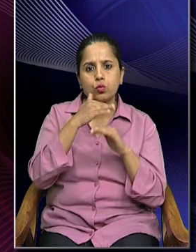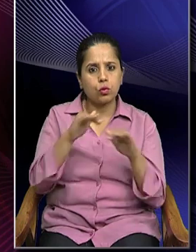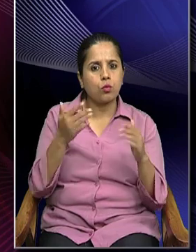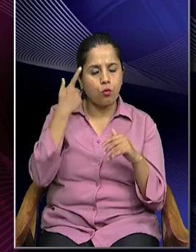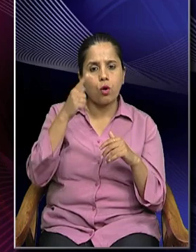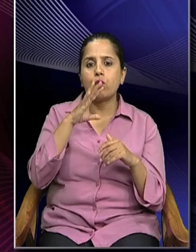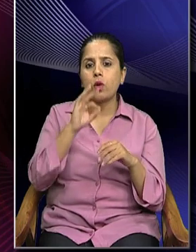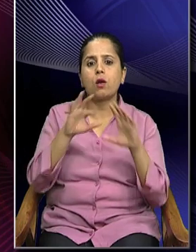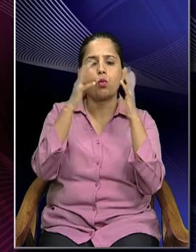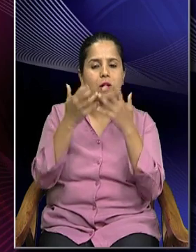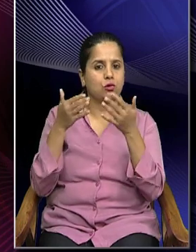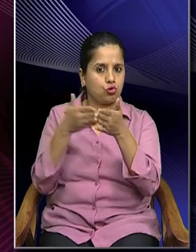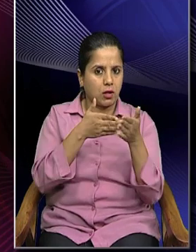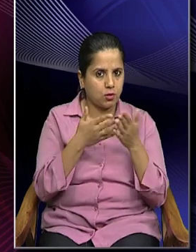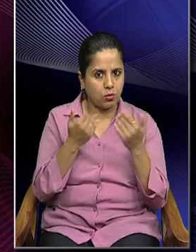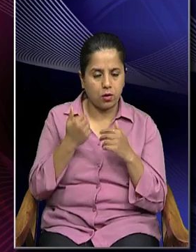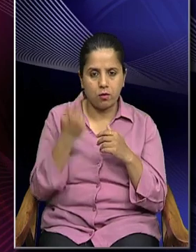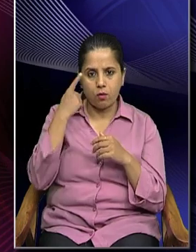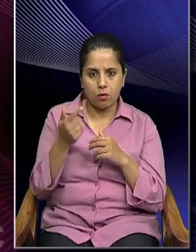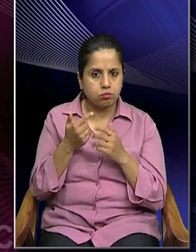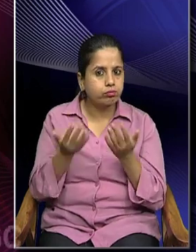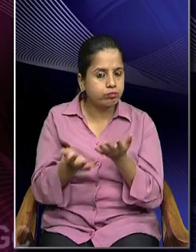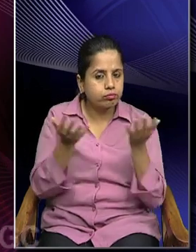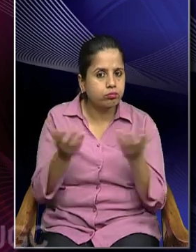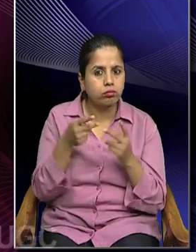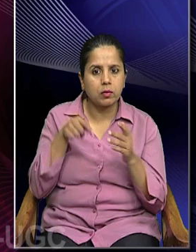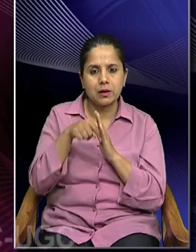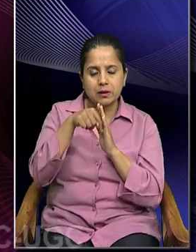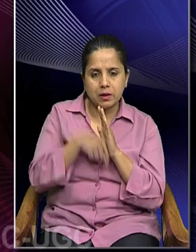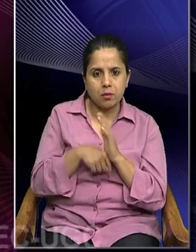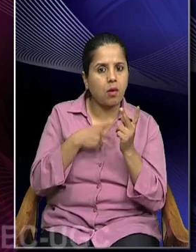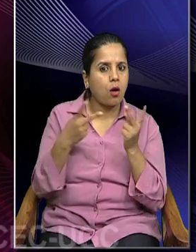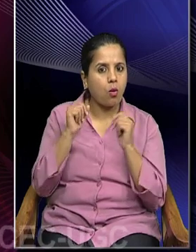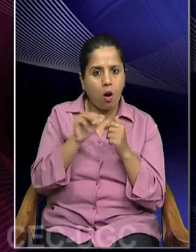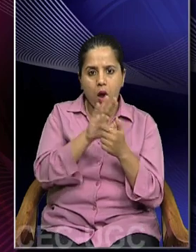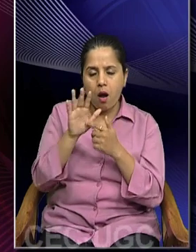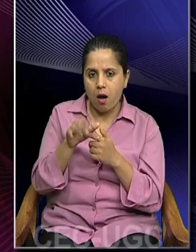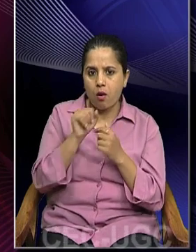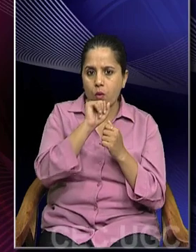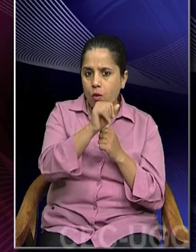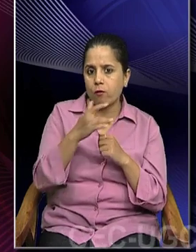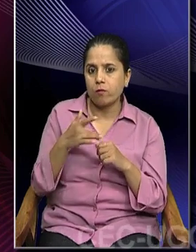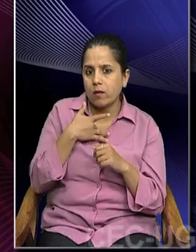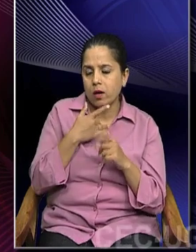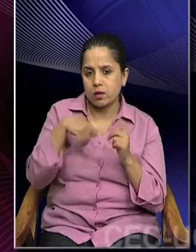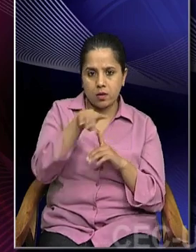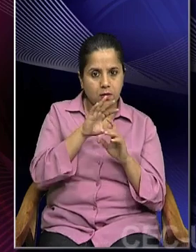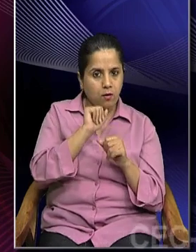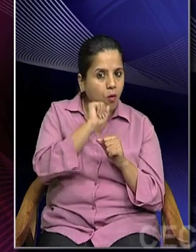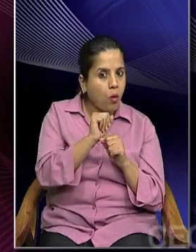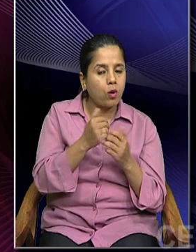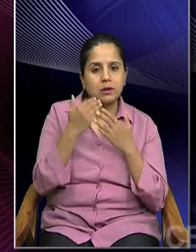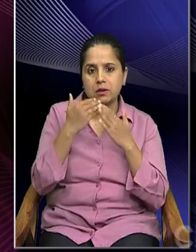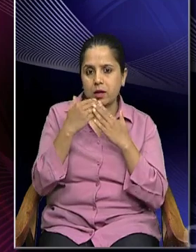world challenges and foster a deeper understanding of their fields of the